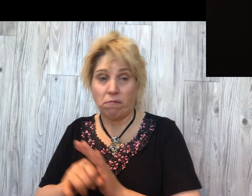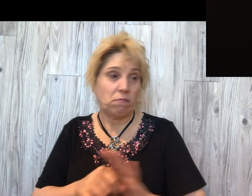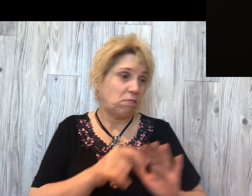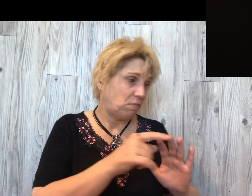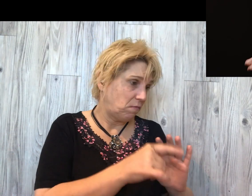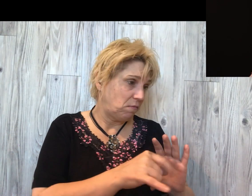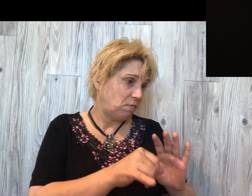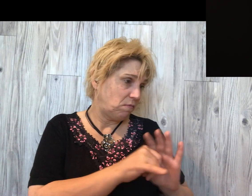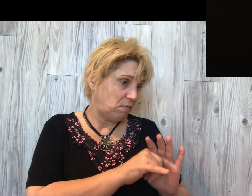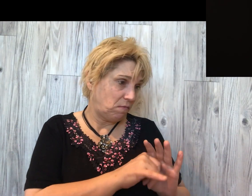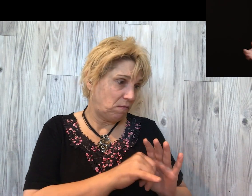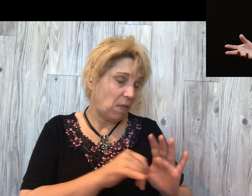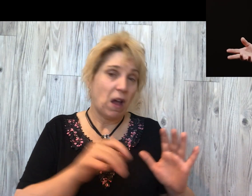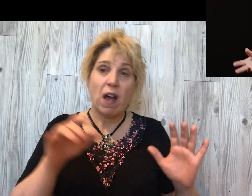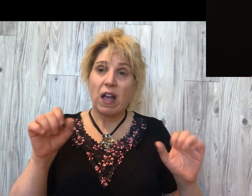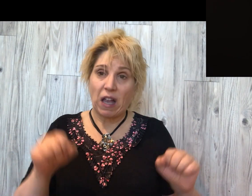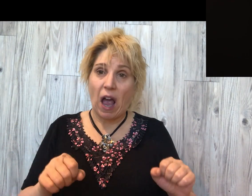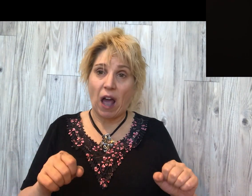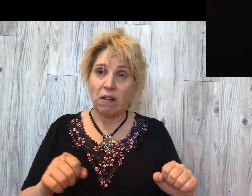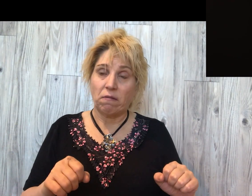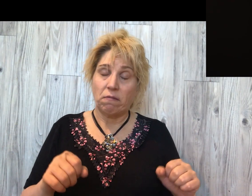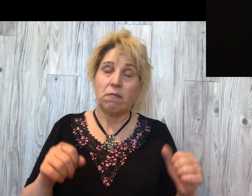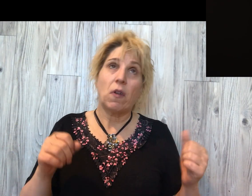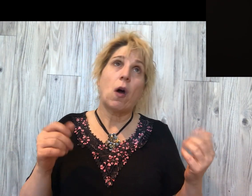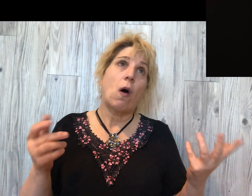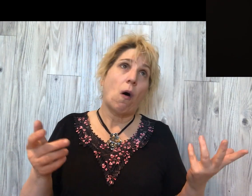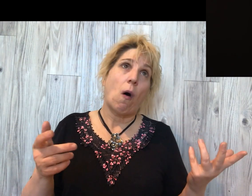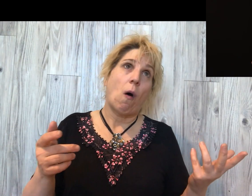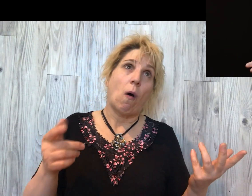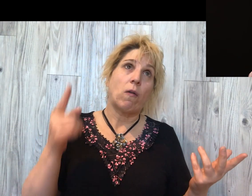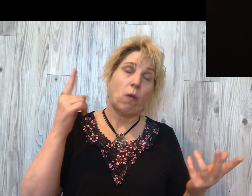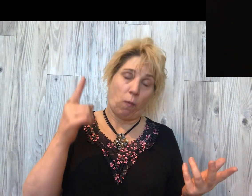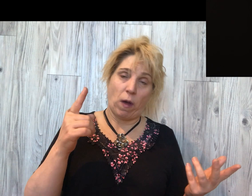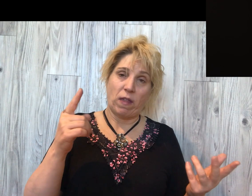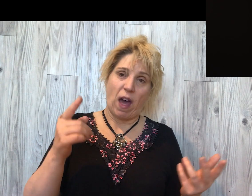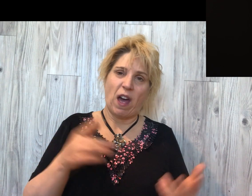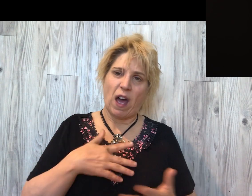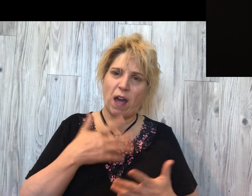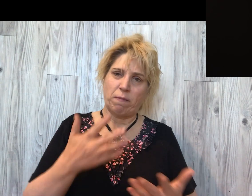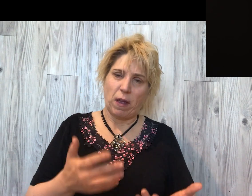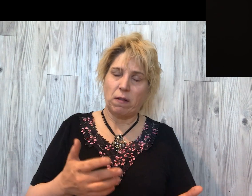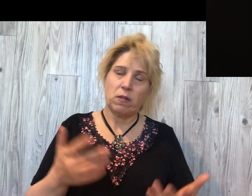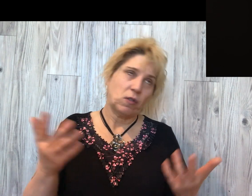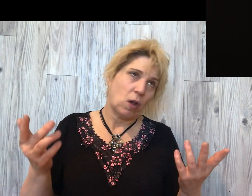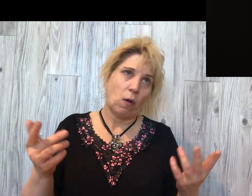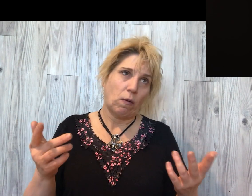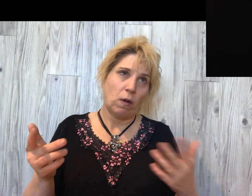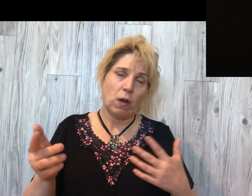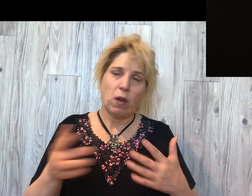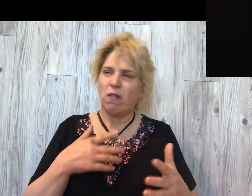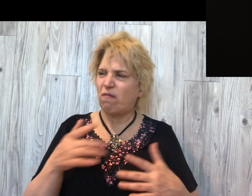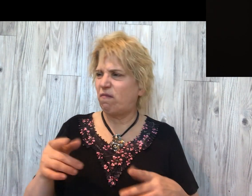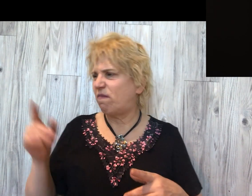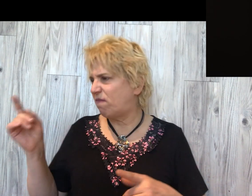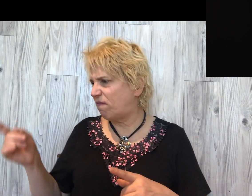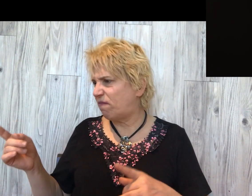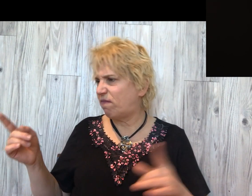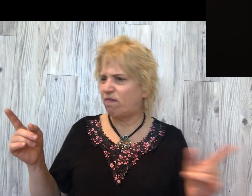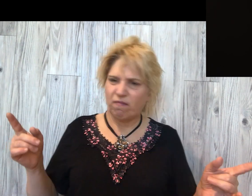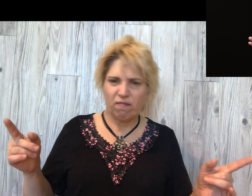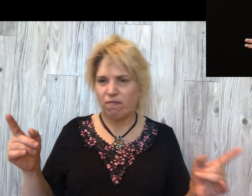two characters, either the one who says, I've done everything right in life, or the one who admits that they've messed up. So this is a two-character